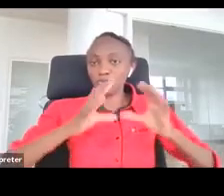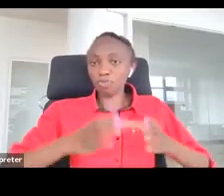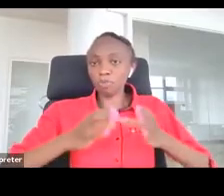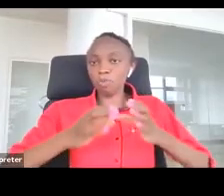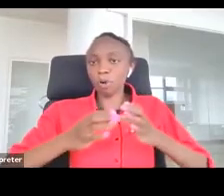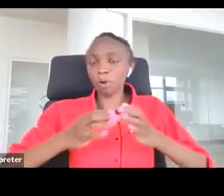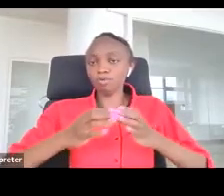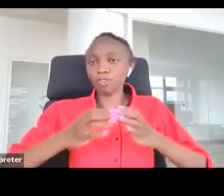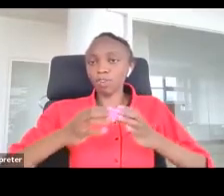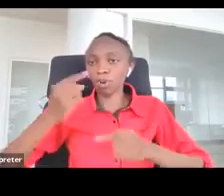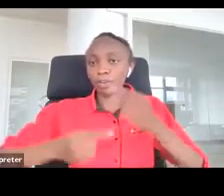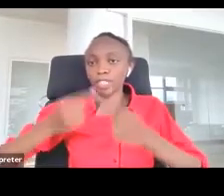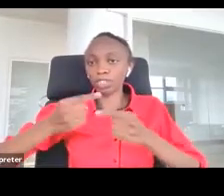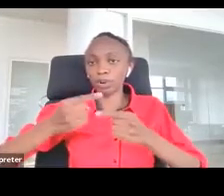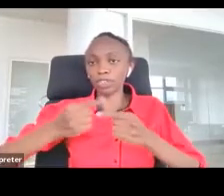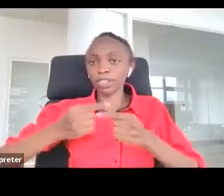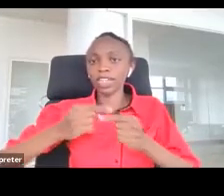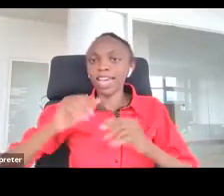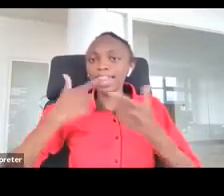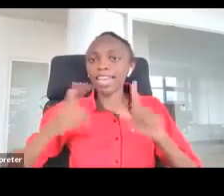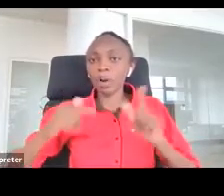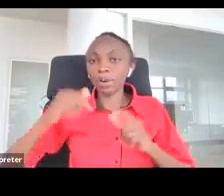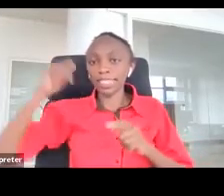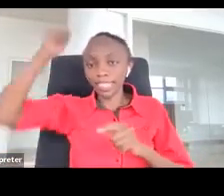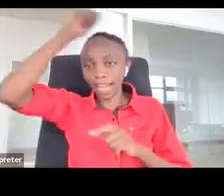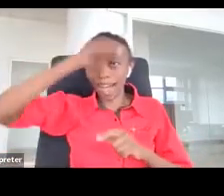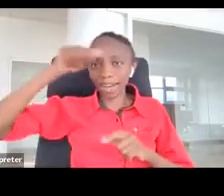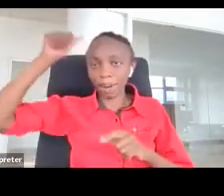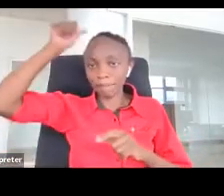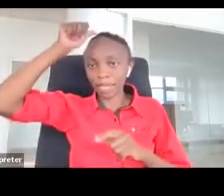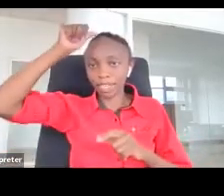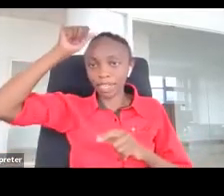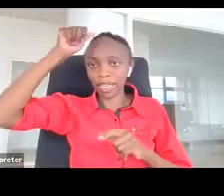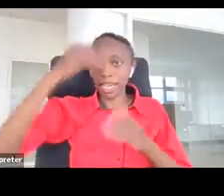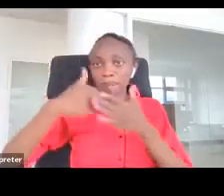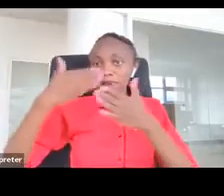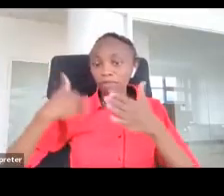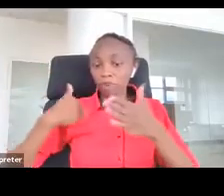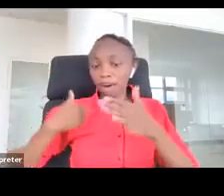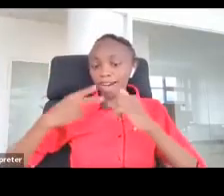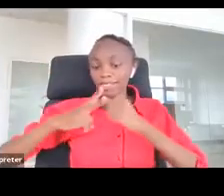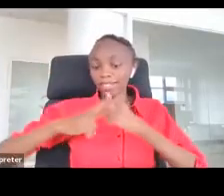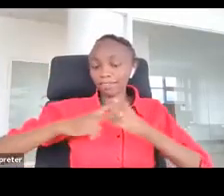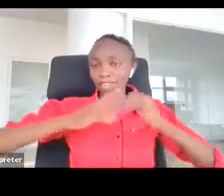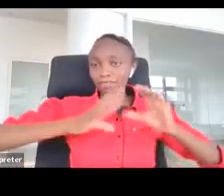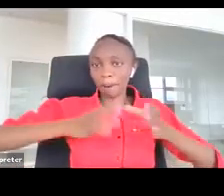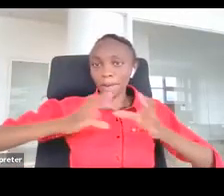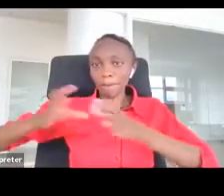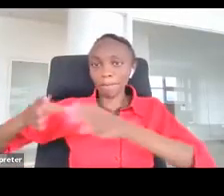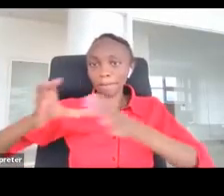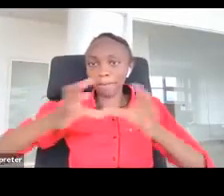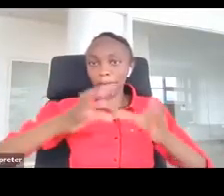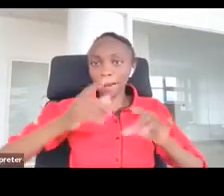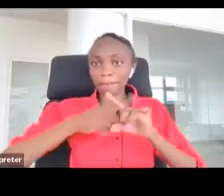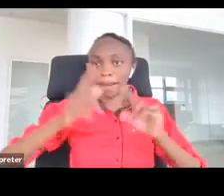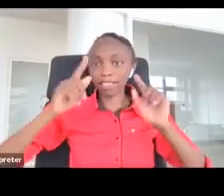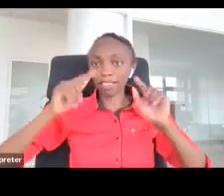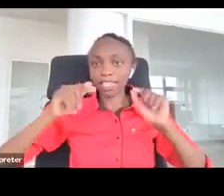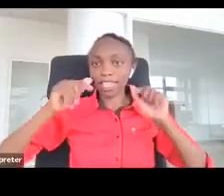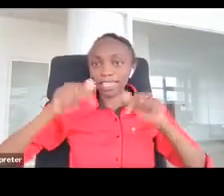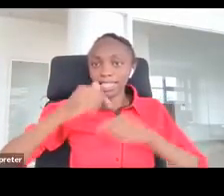is Arabic. In total, we've been having 7 categories, but today we are glad to have